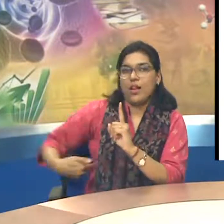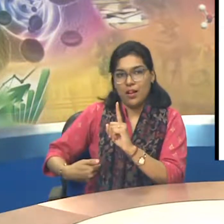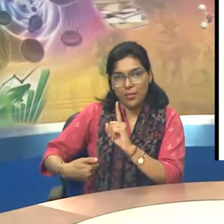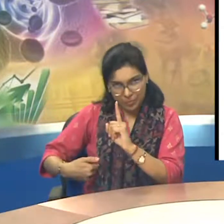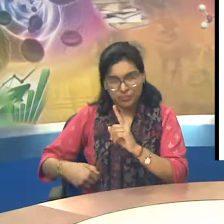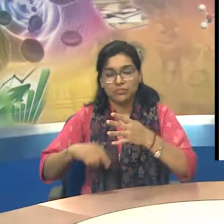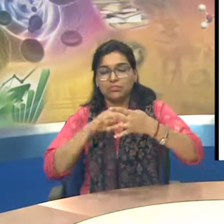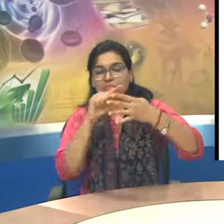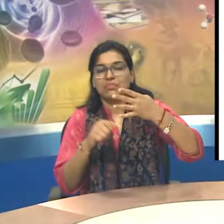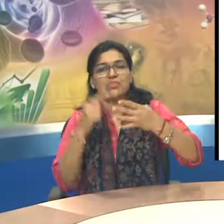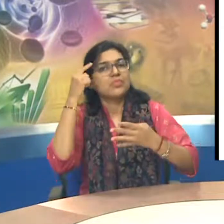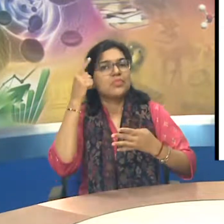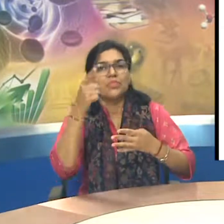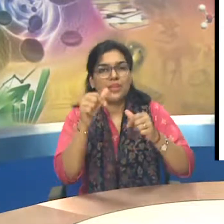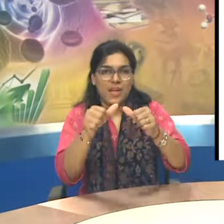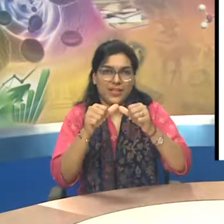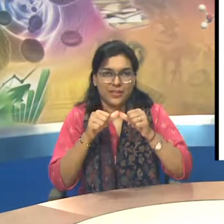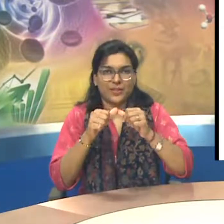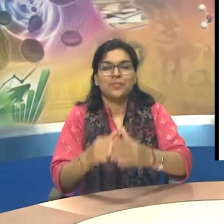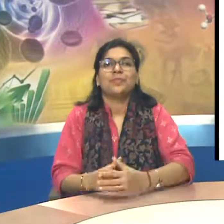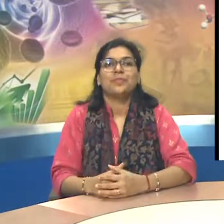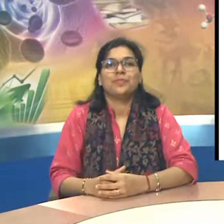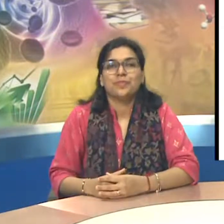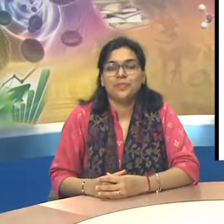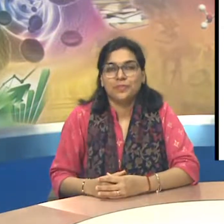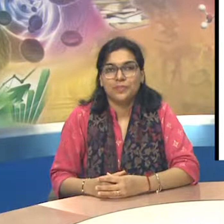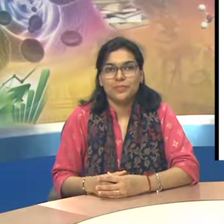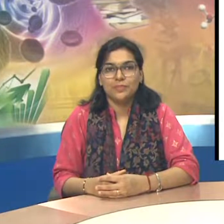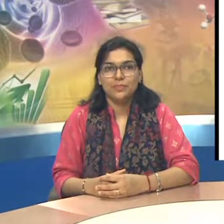feedback to the other than a sender.